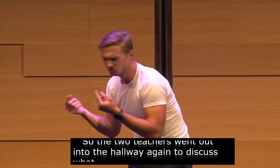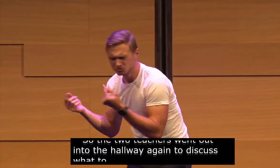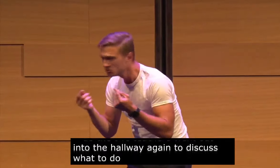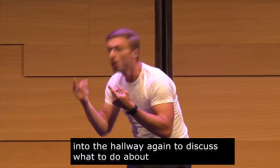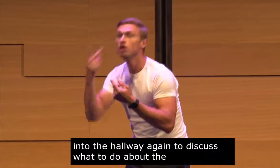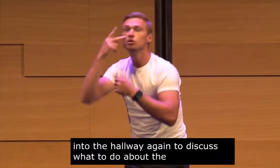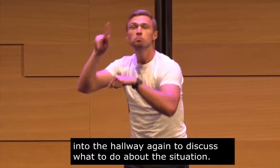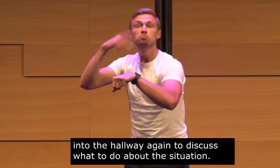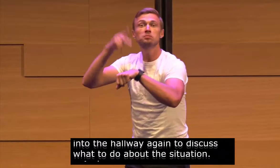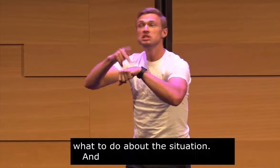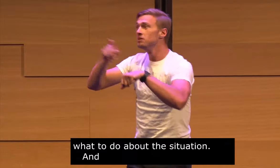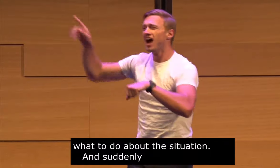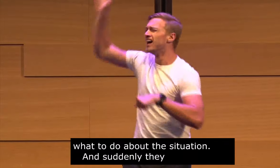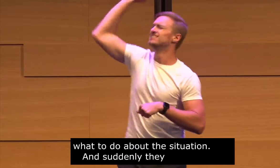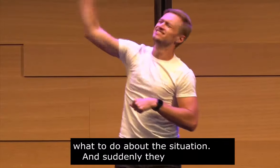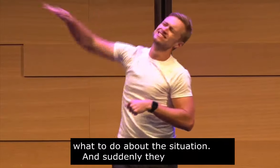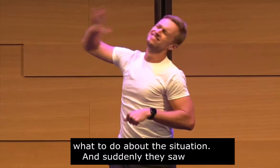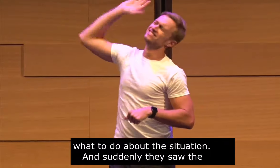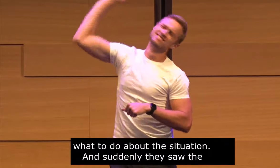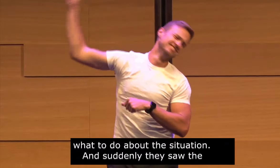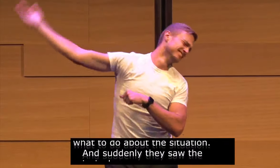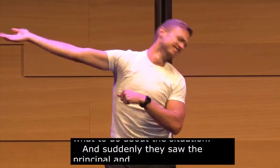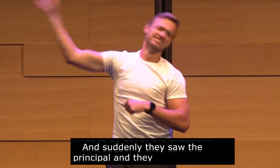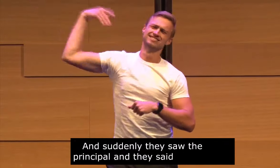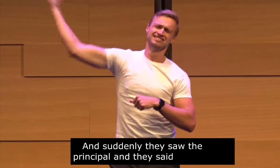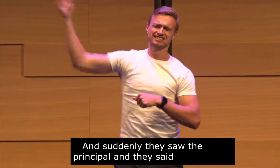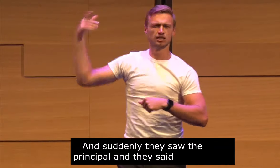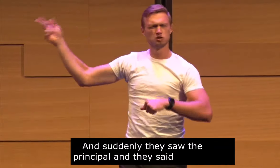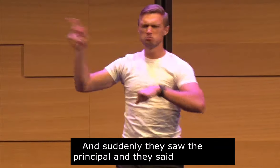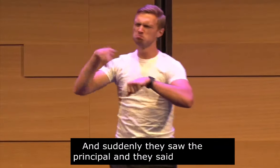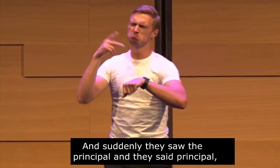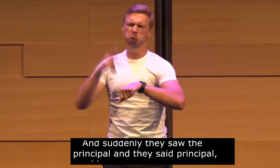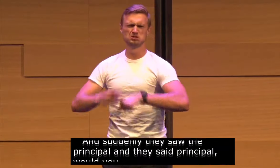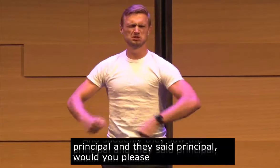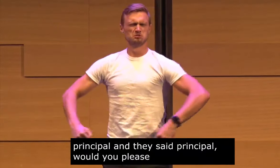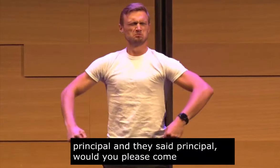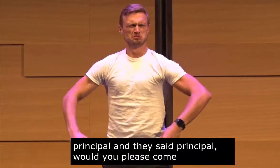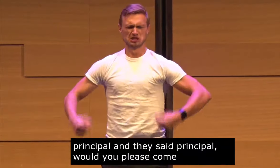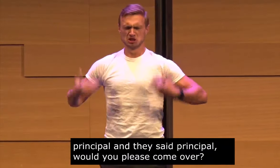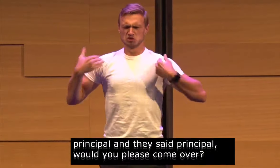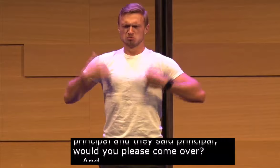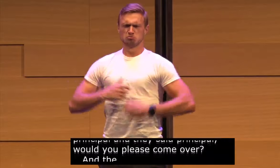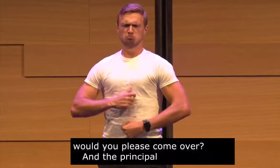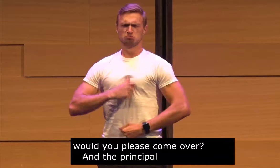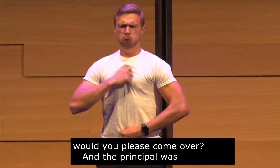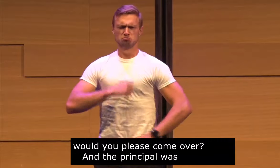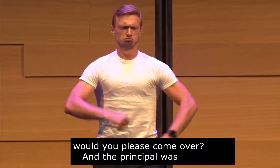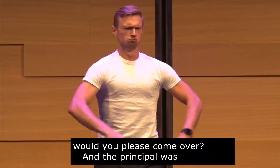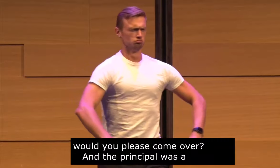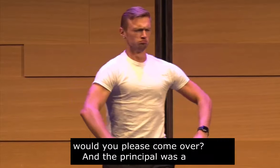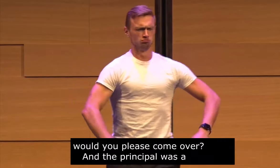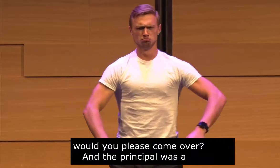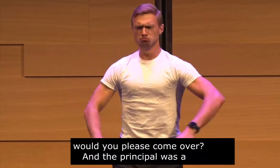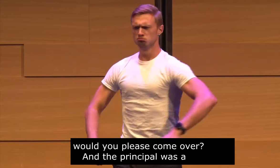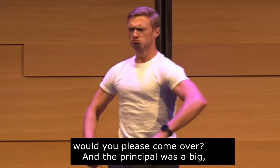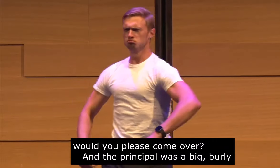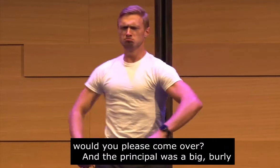to do about the situation. And suddenly they saw the principal and they said, principal, will you please come over? And the principal was a big burly man